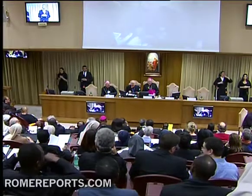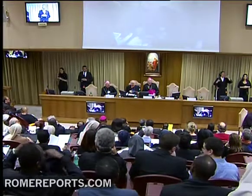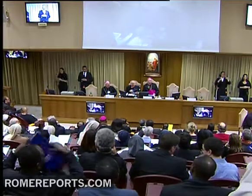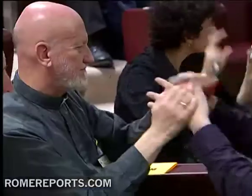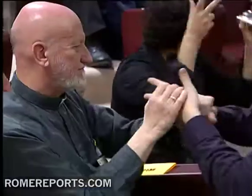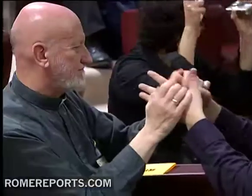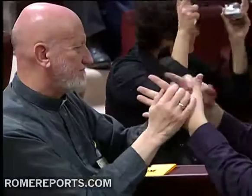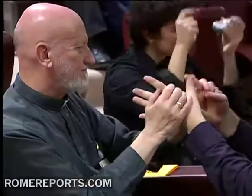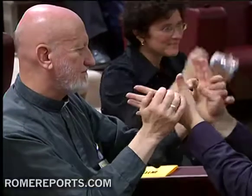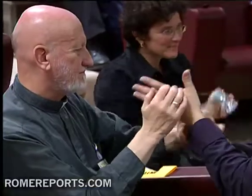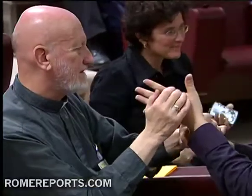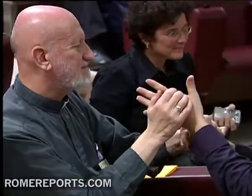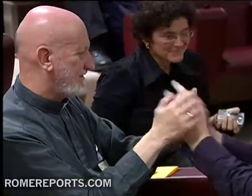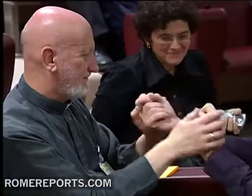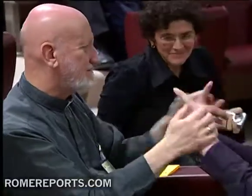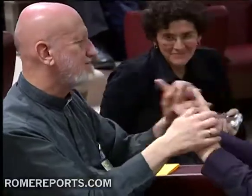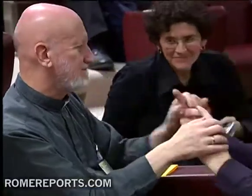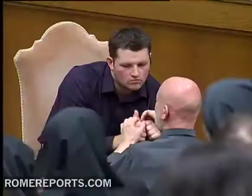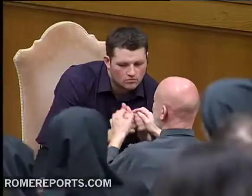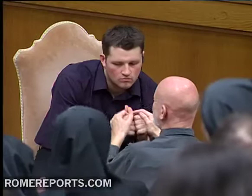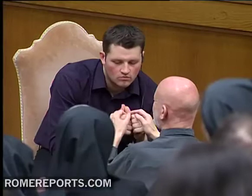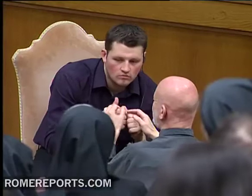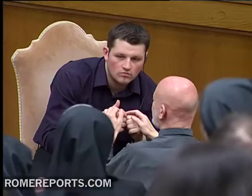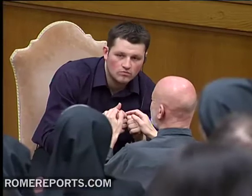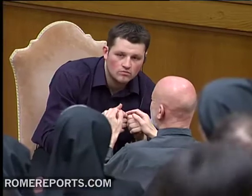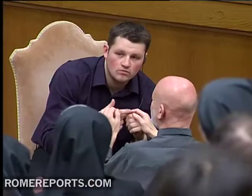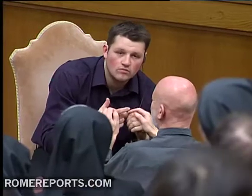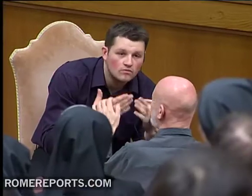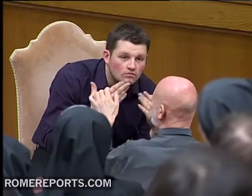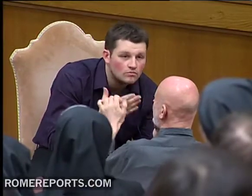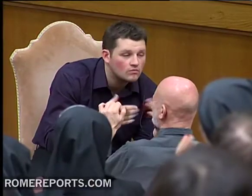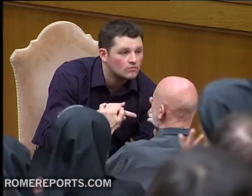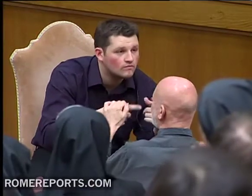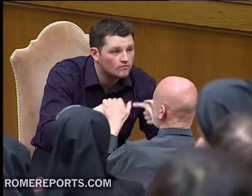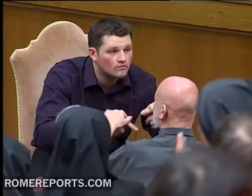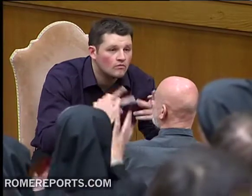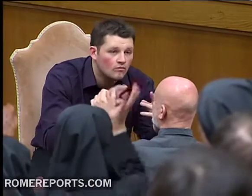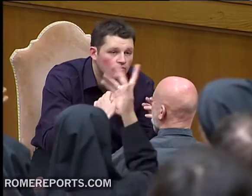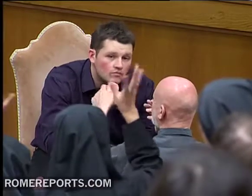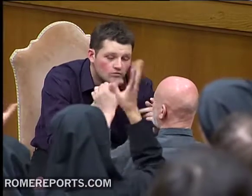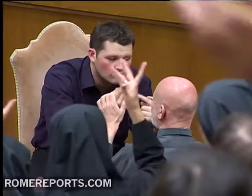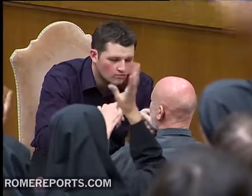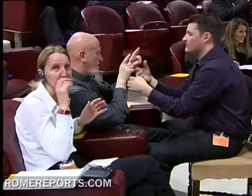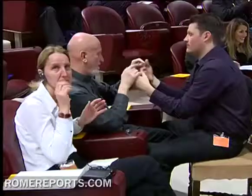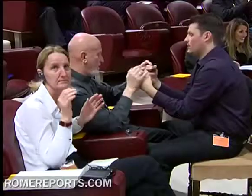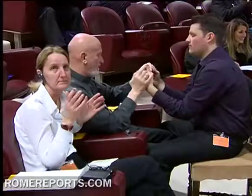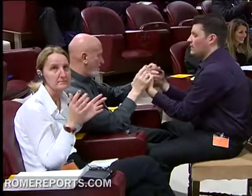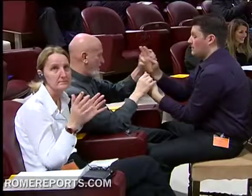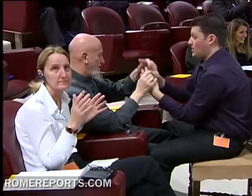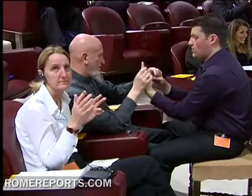Meet Father Cyrill Axelrod. He is one of only 13 deaf-mute priests in the world, and he came to Rome for a conference at the Vatican on the deaf-mute